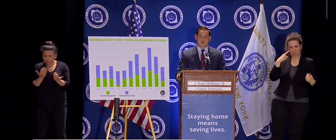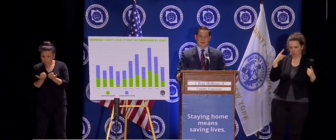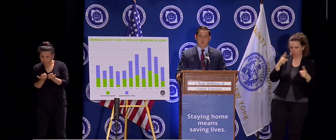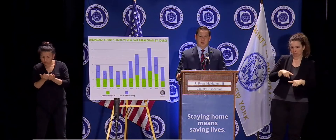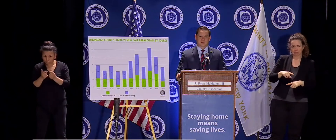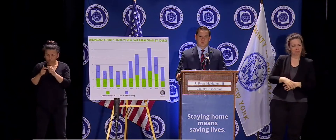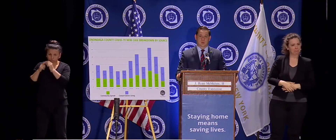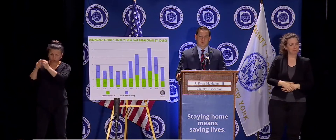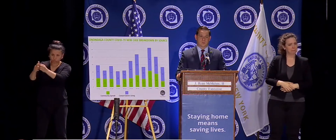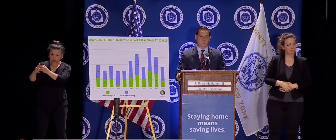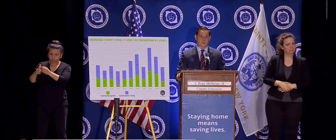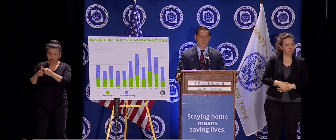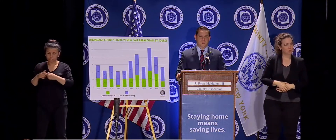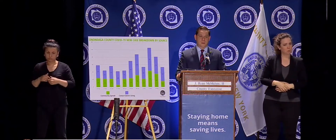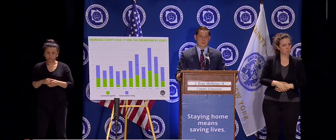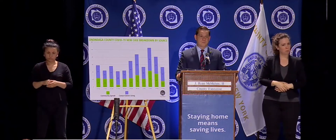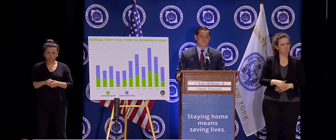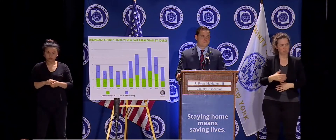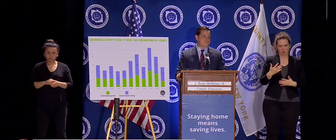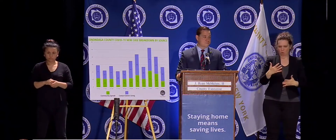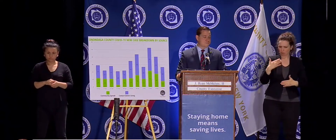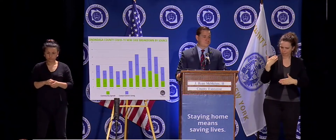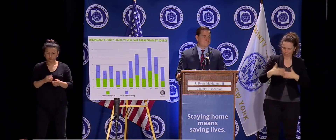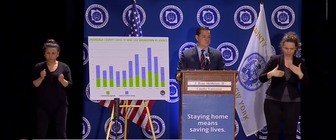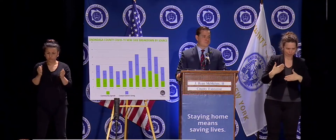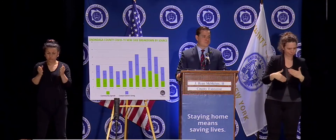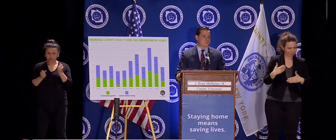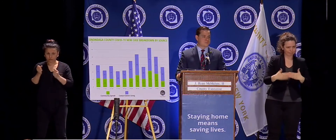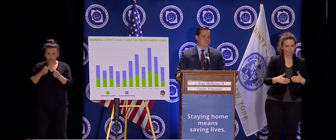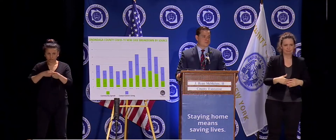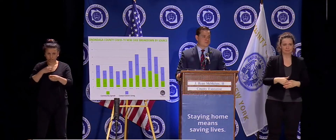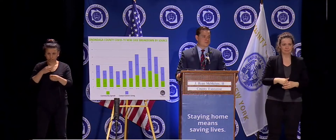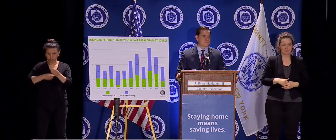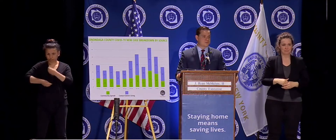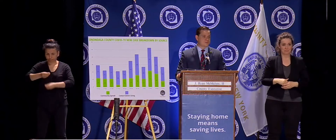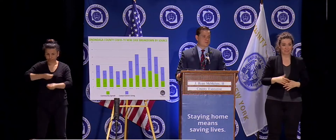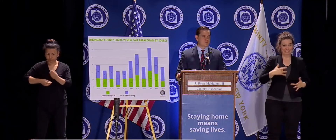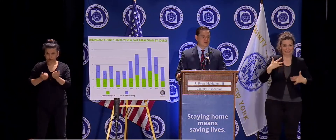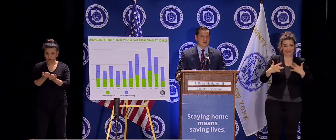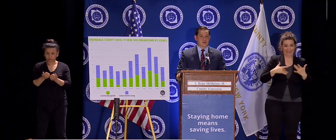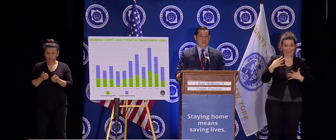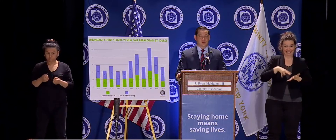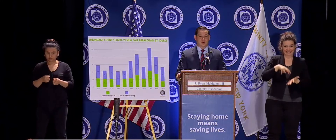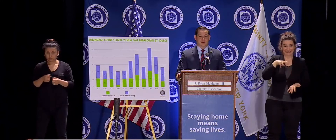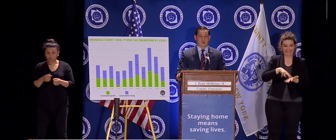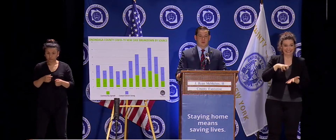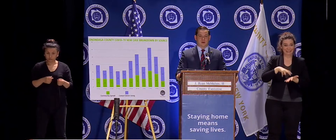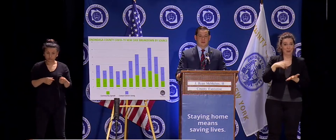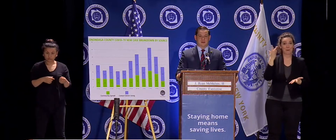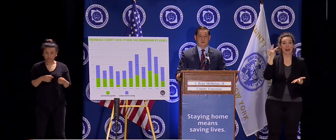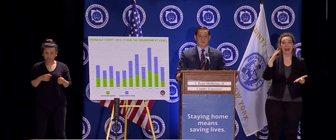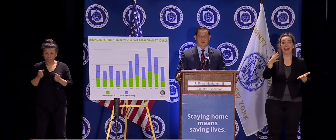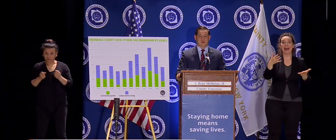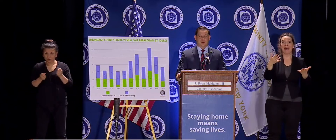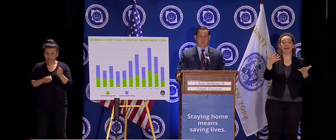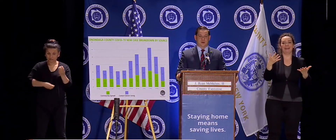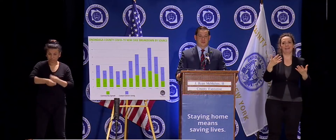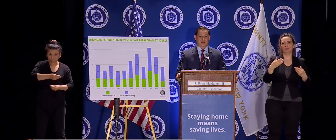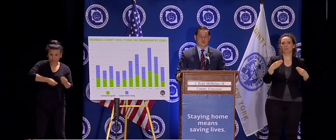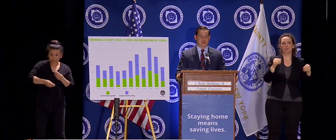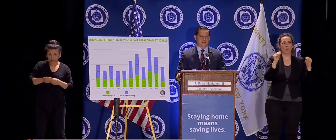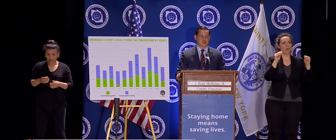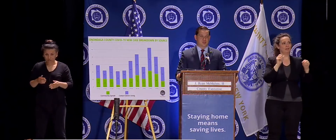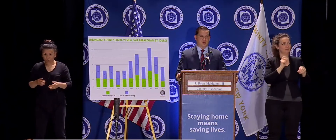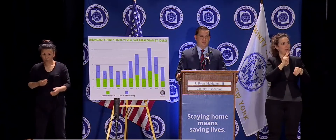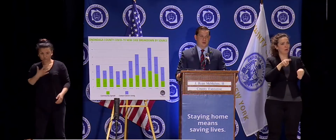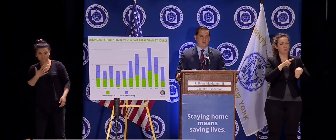that's how that process worked. How excited are you that car dealerships can reopen? Yeah, so I want to make sure the public